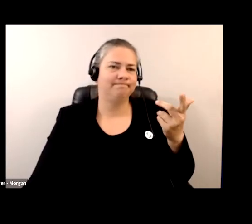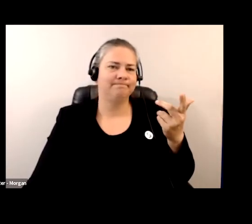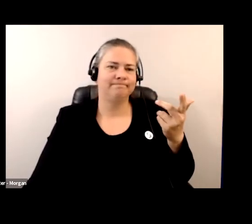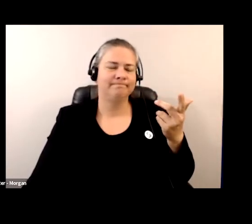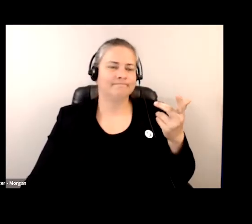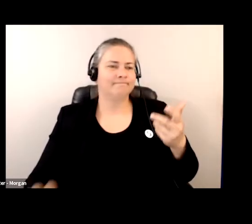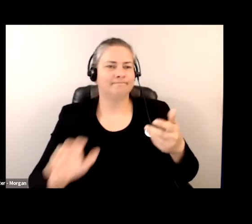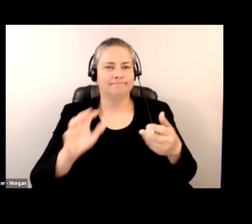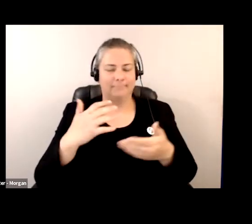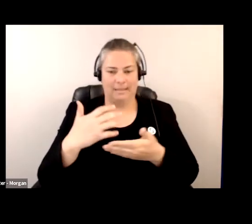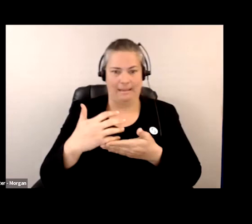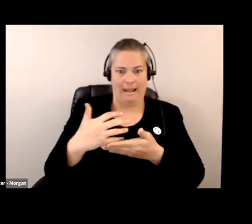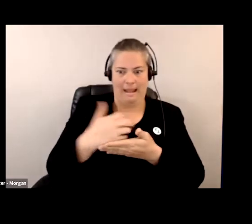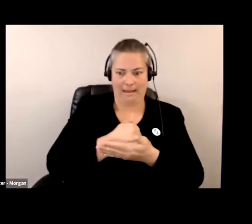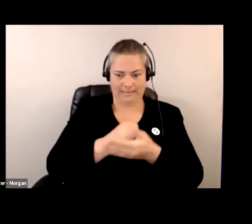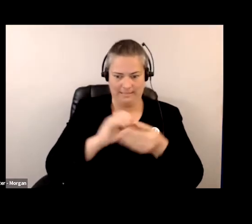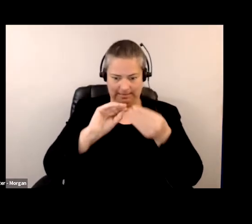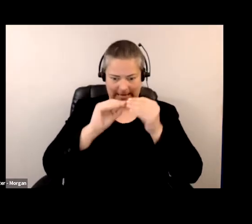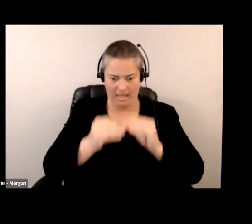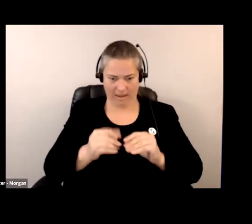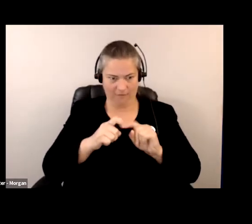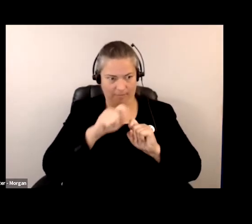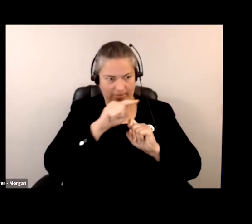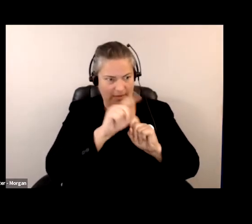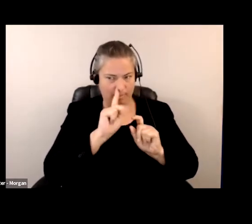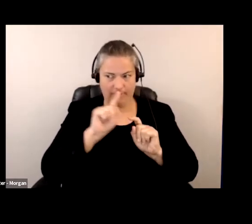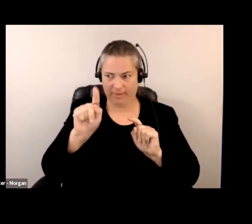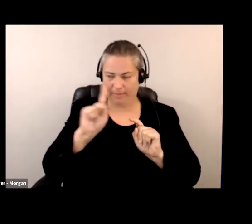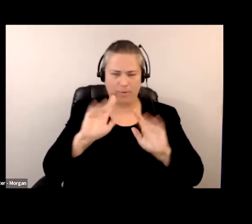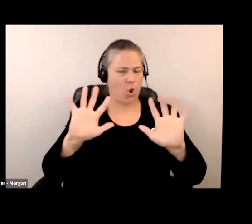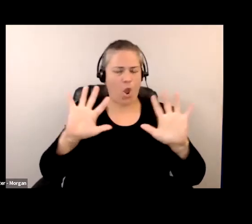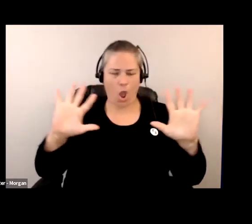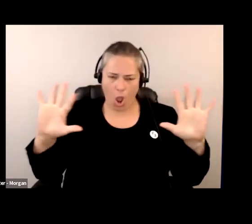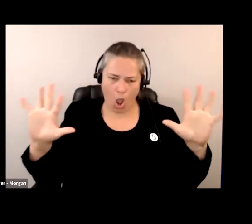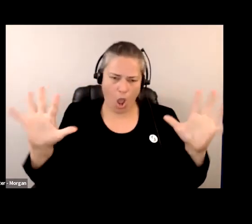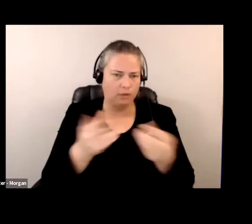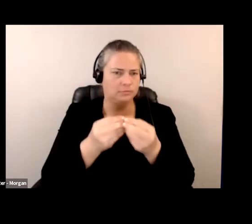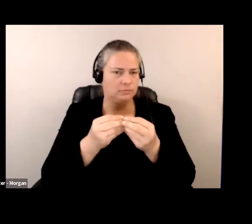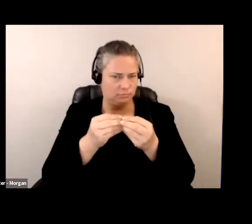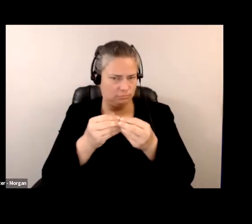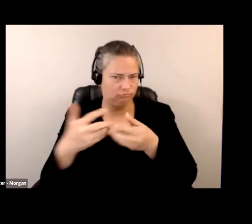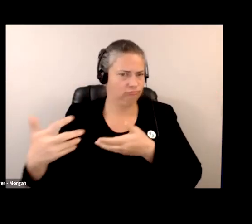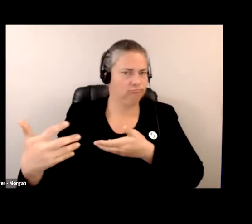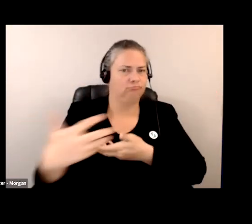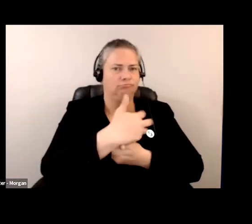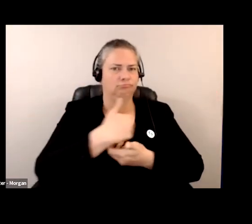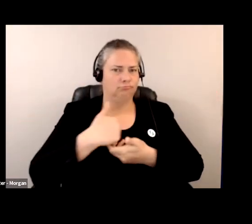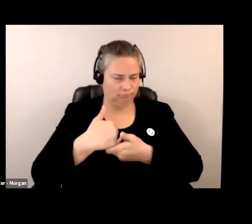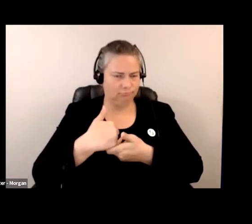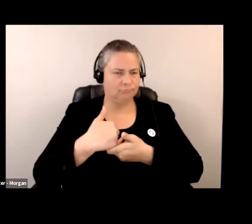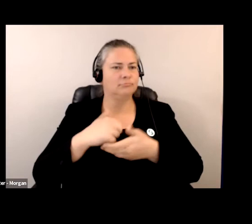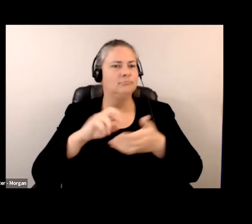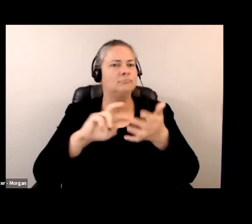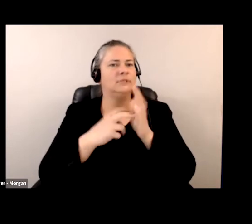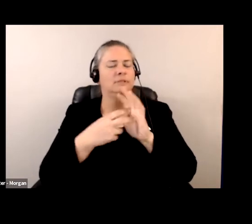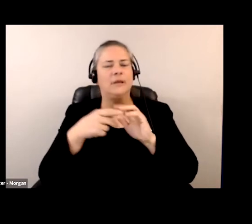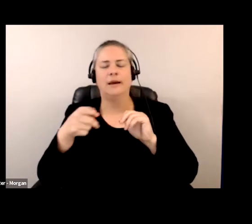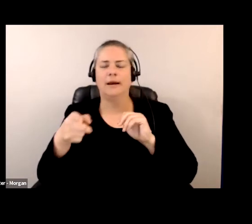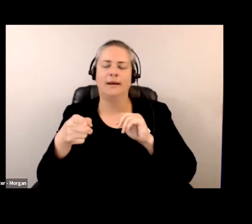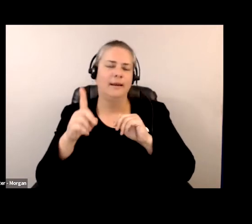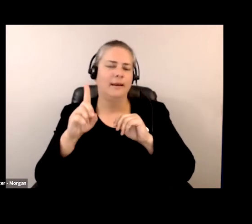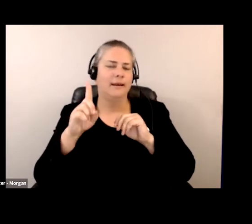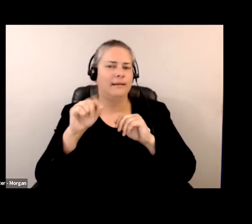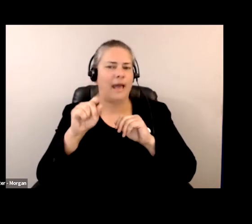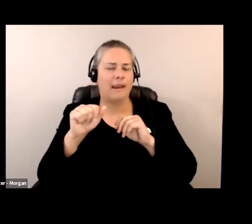types of people, but throughout the data lifecycle. That starts with data content and questionnaire